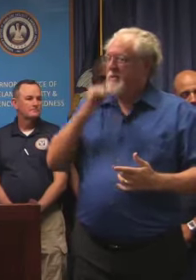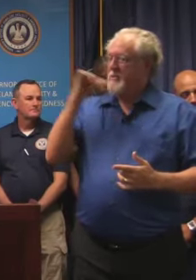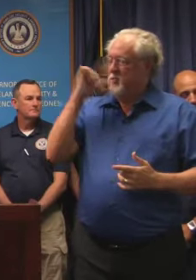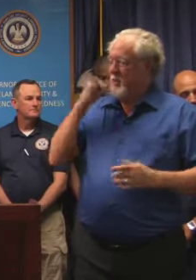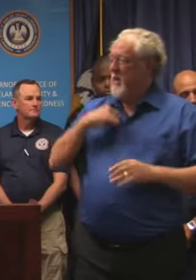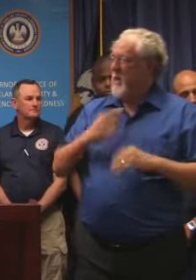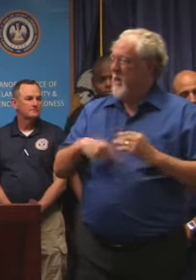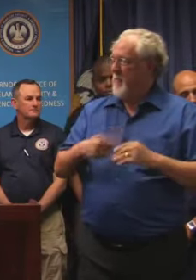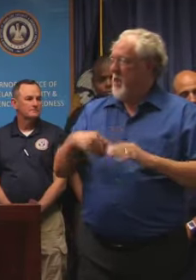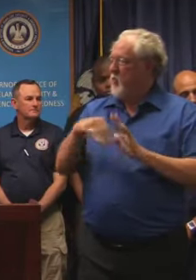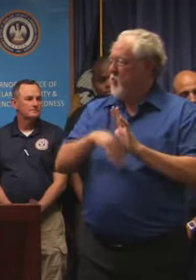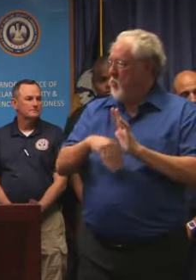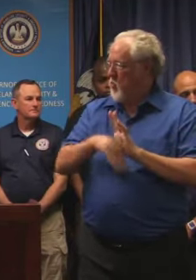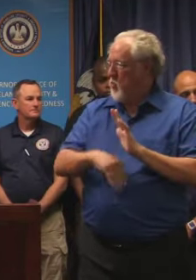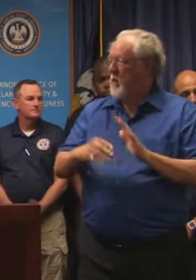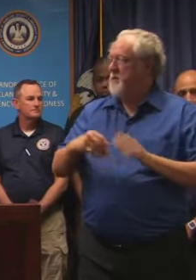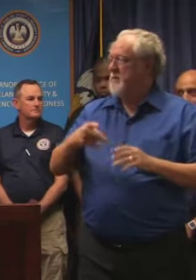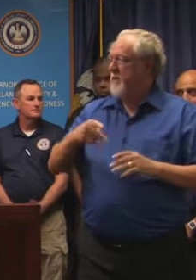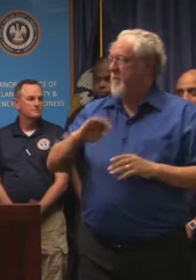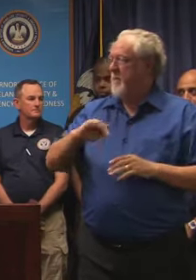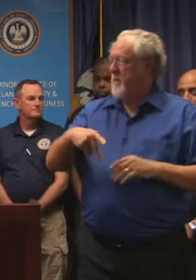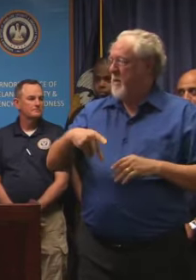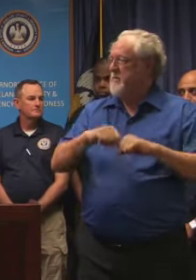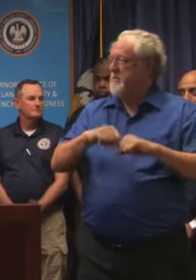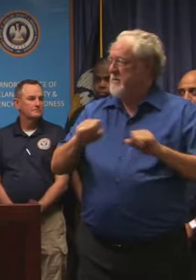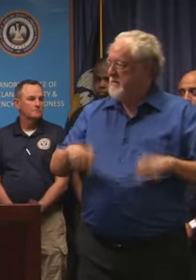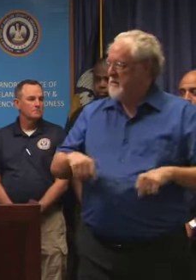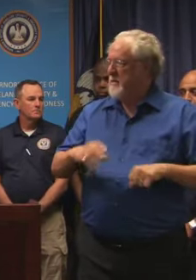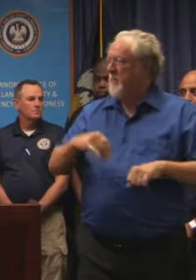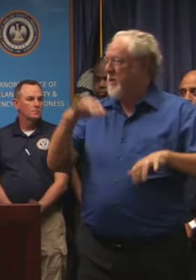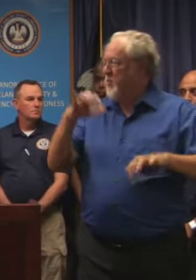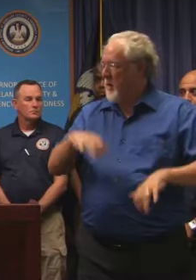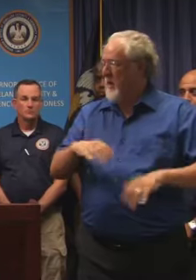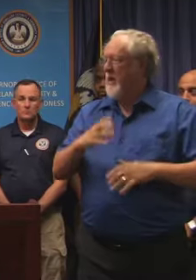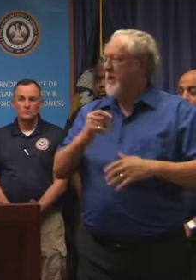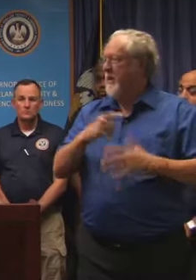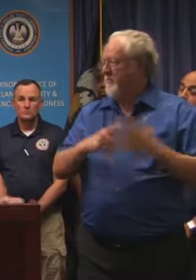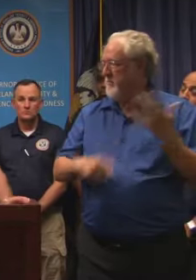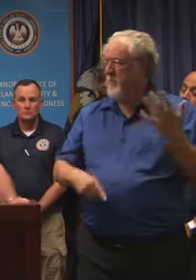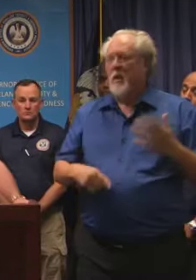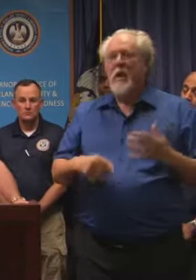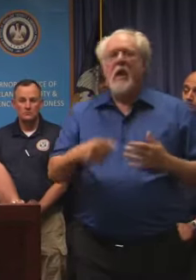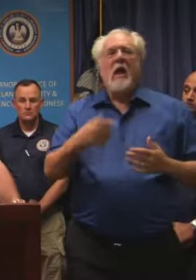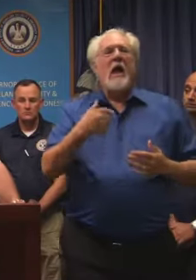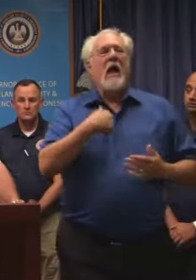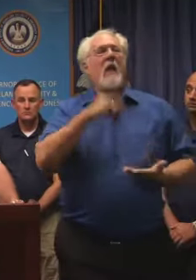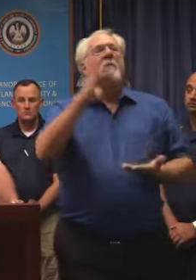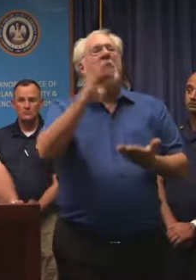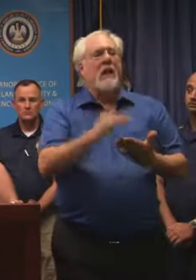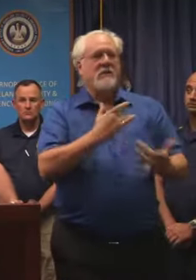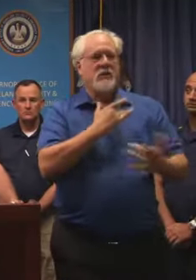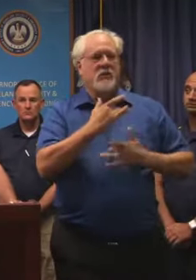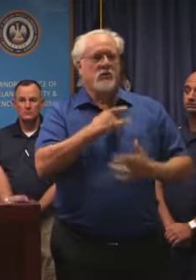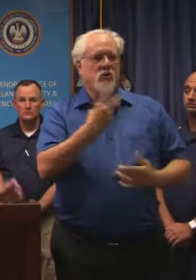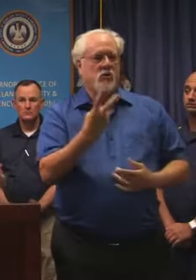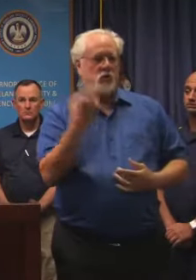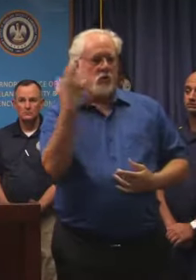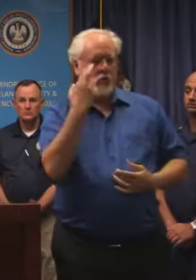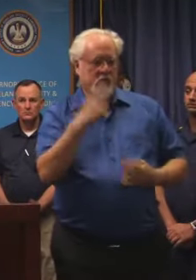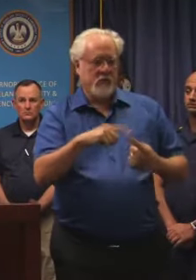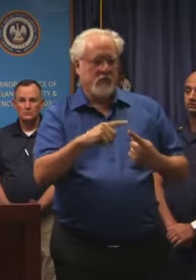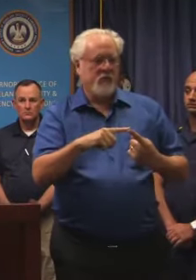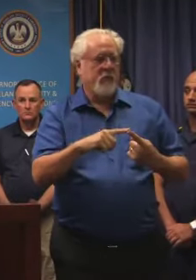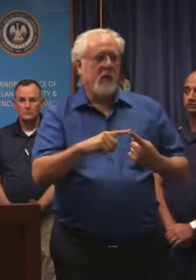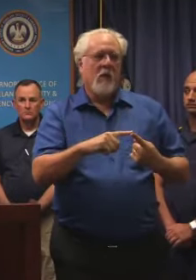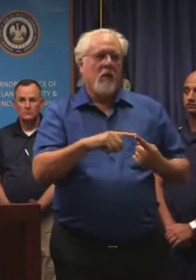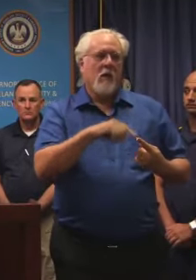yesterday about New Orleans and the pumping system and rain falling? Well, I am less concerned for two reasons. First of all,